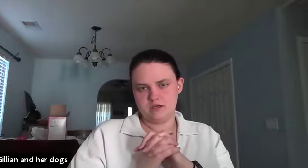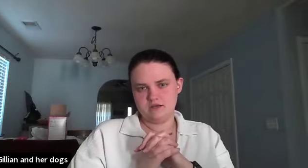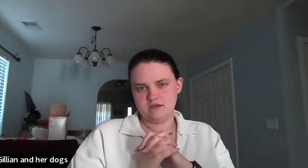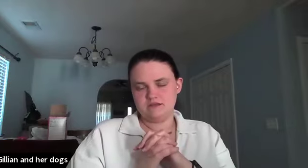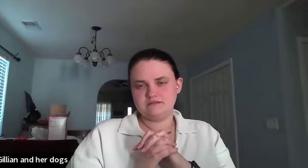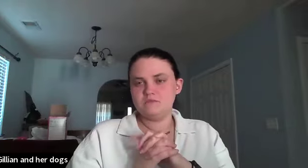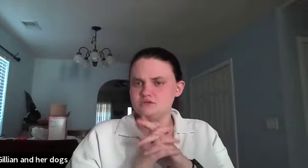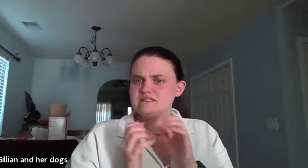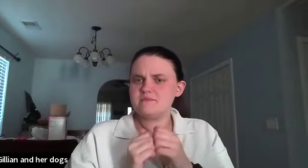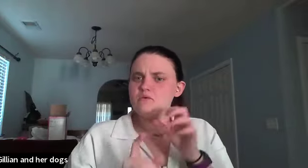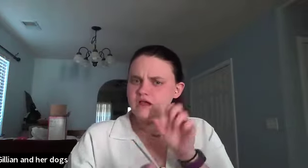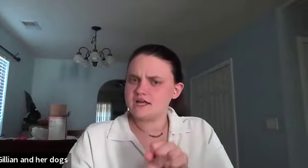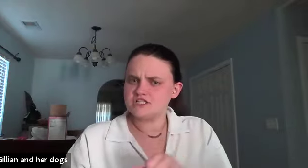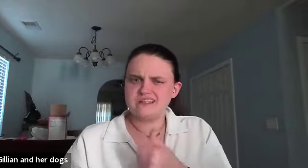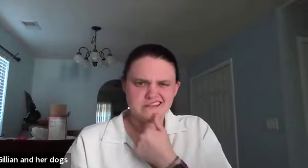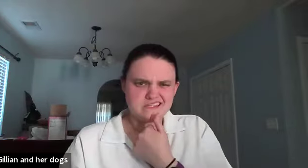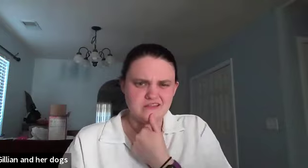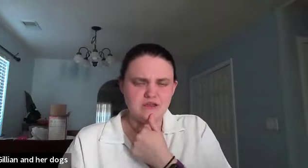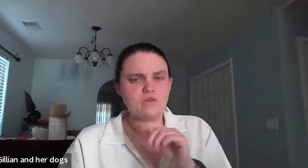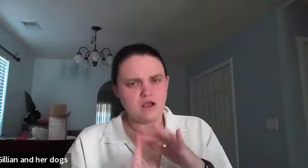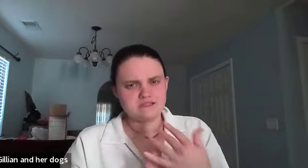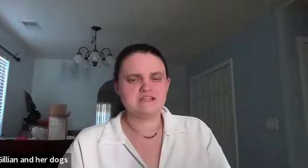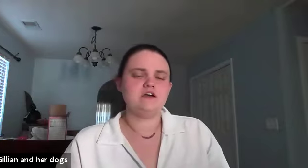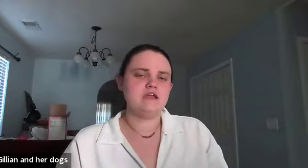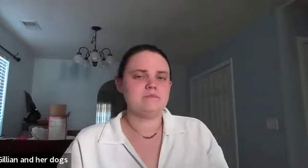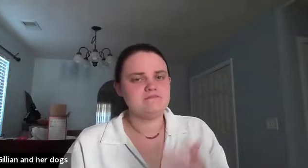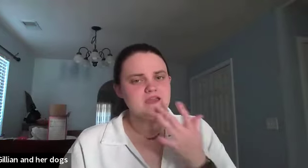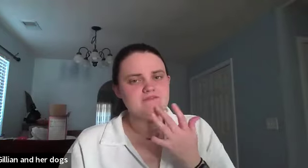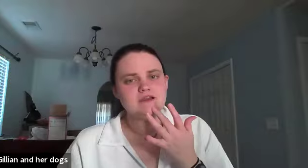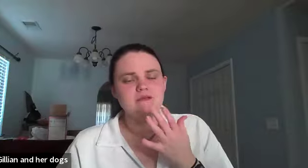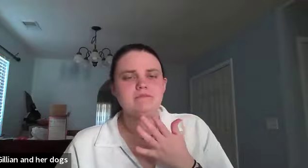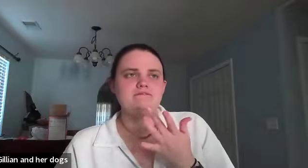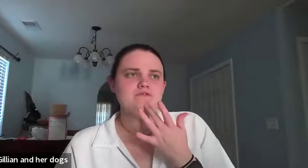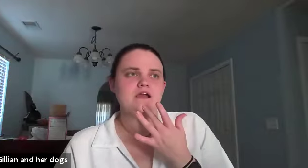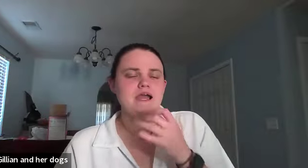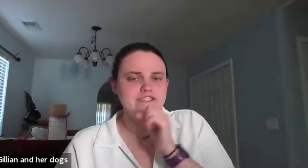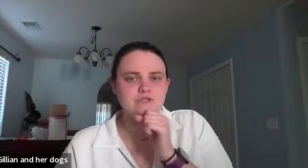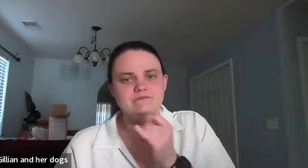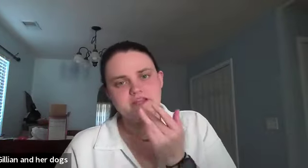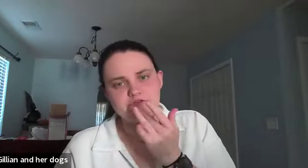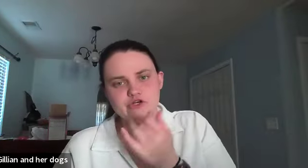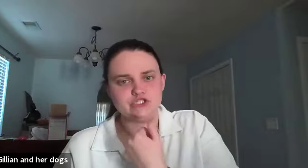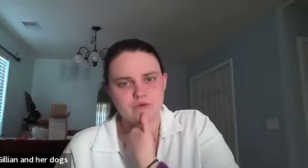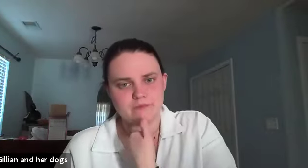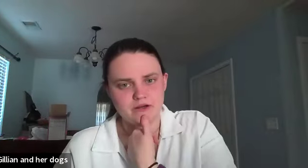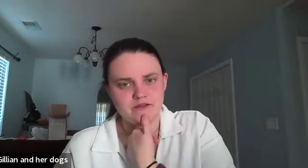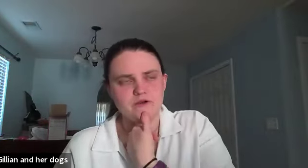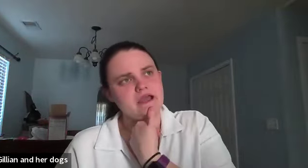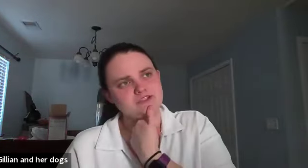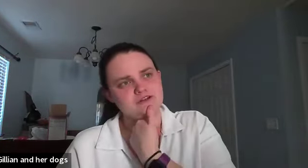someone, most of the time they will catch it like this, like on the context. Oh yeah, my favorite ice cream flavor is strawberry. They'll catch on